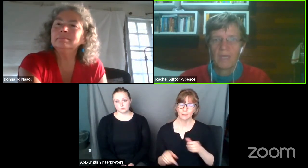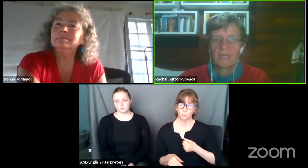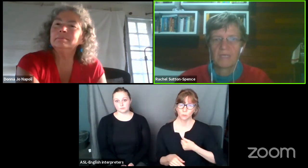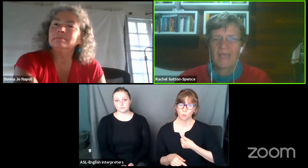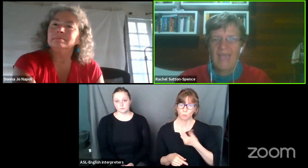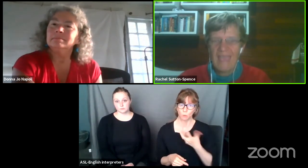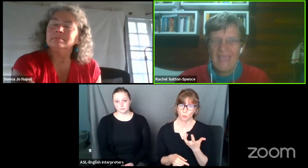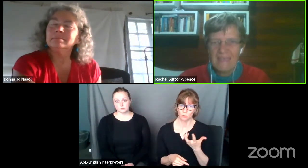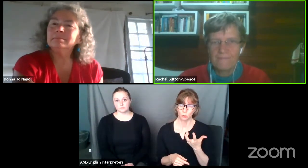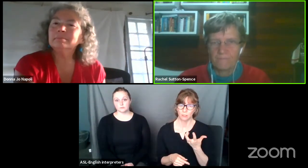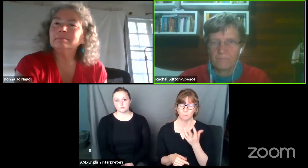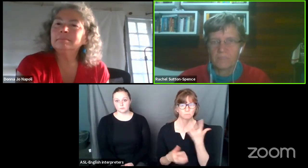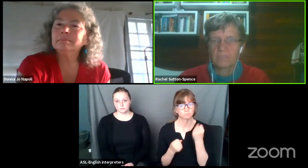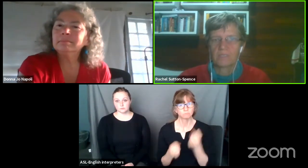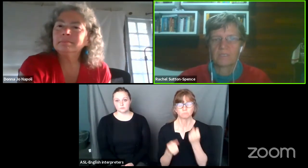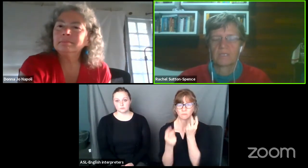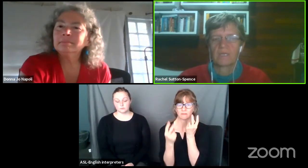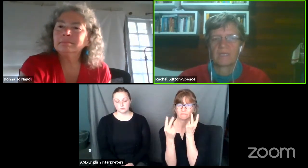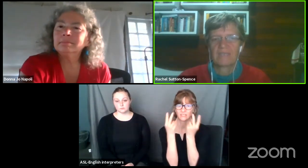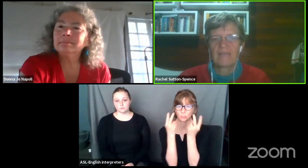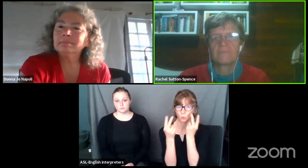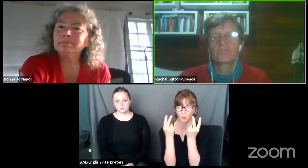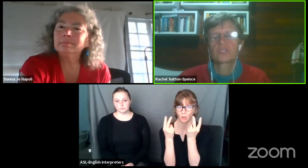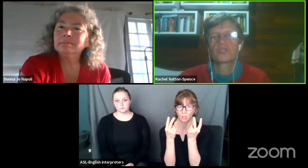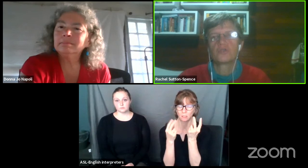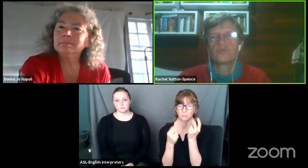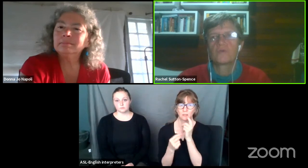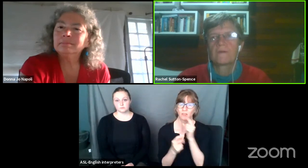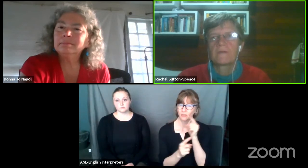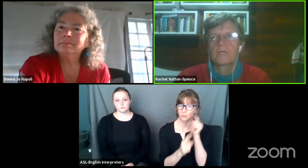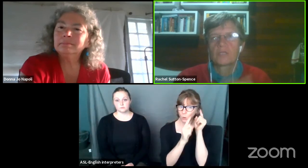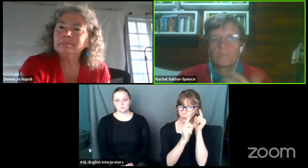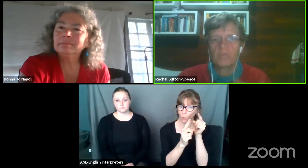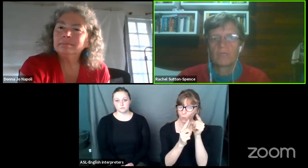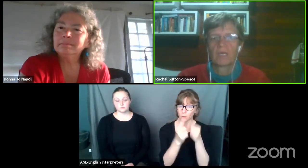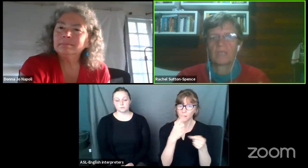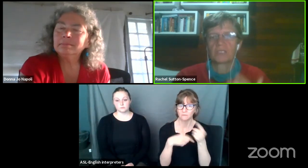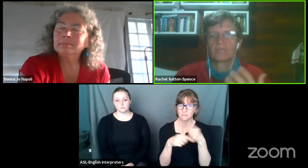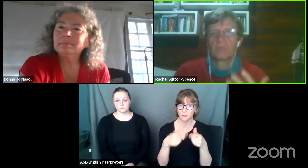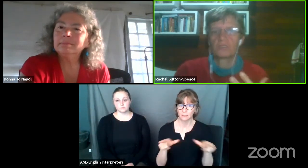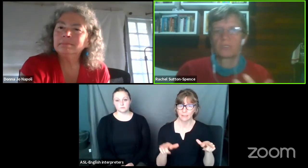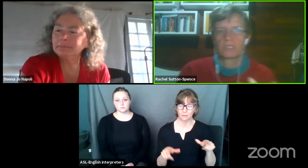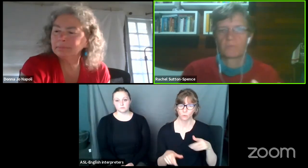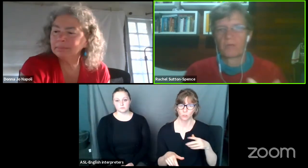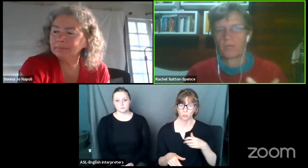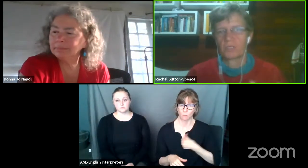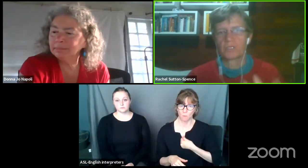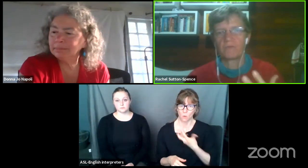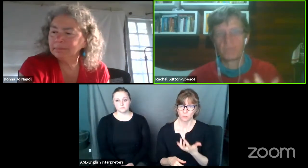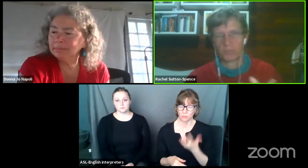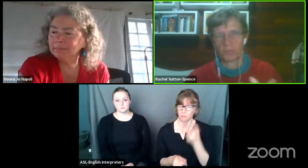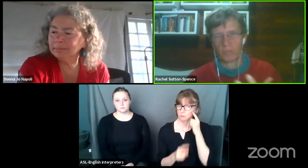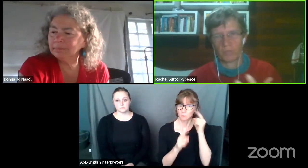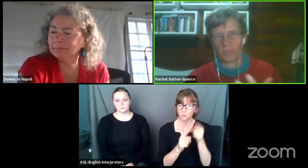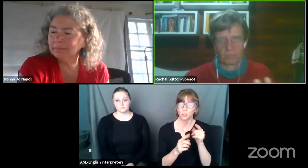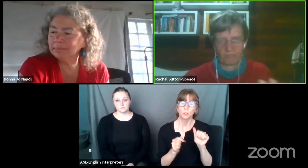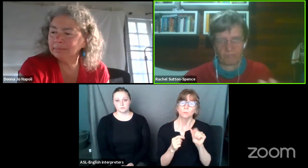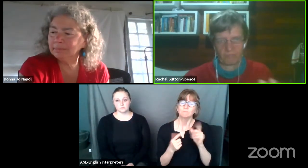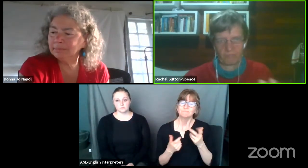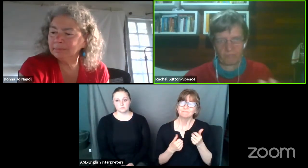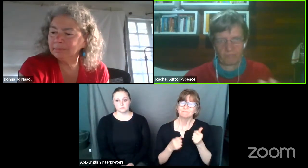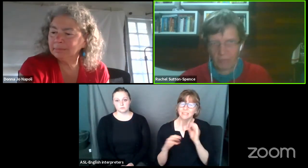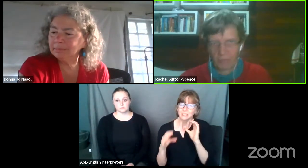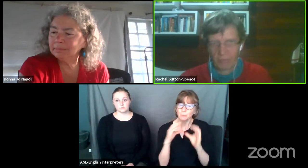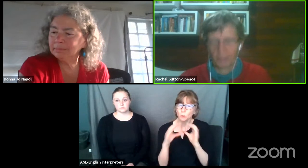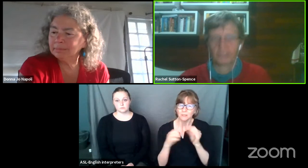visual. It aims to communicate an emotional experience visually.